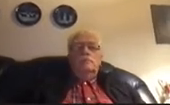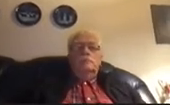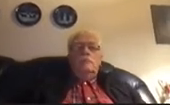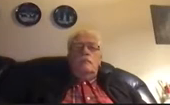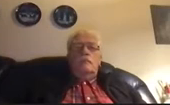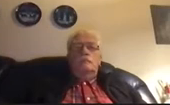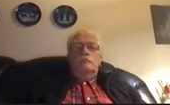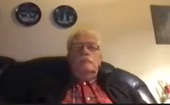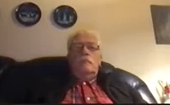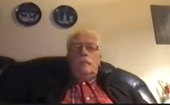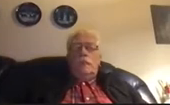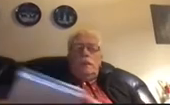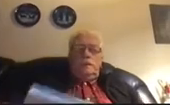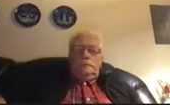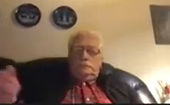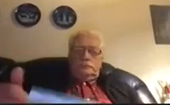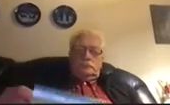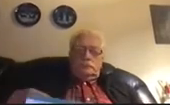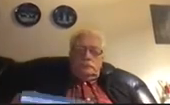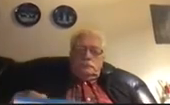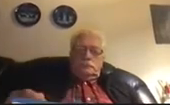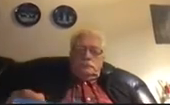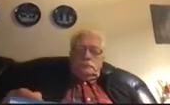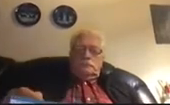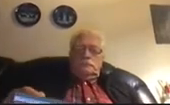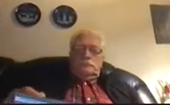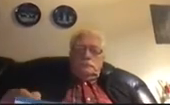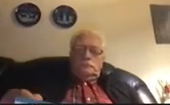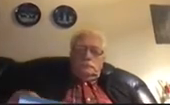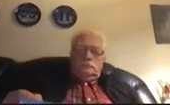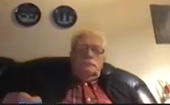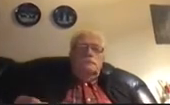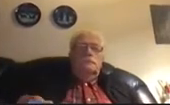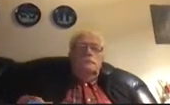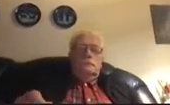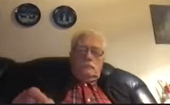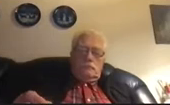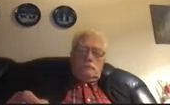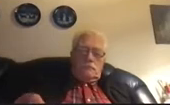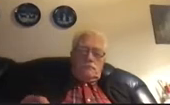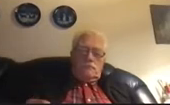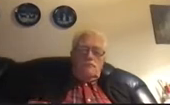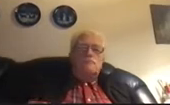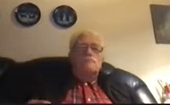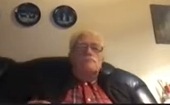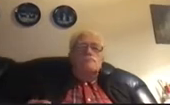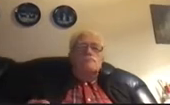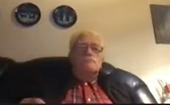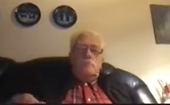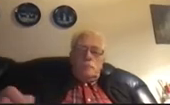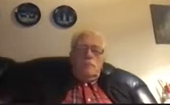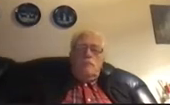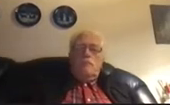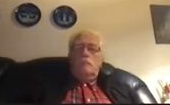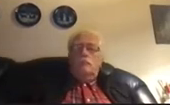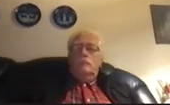So we just learned the alphabet, and then we could speak in the car, and it drove my mother crazy. It was wonderful. I've got a question for Jacqueline because she's the